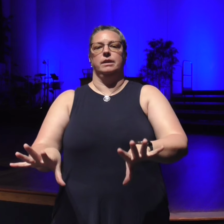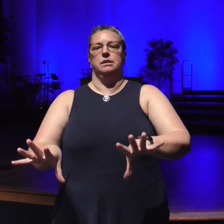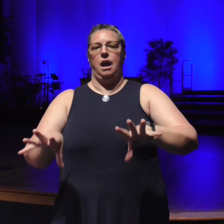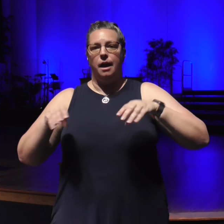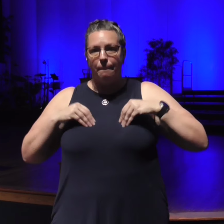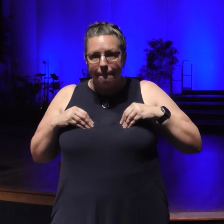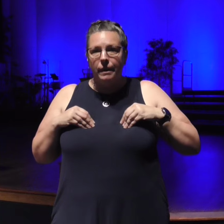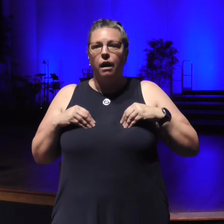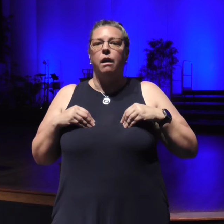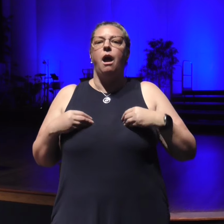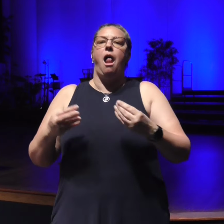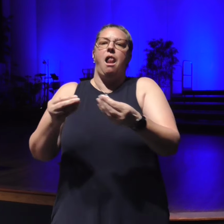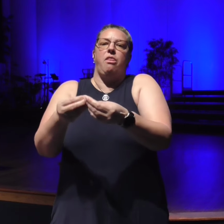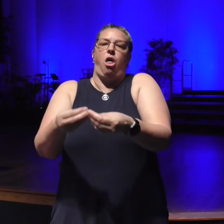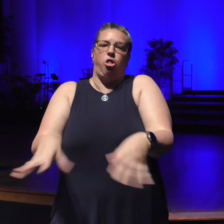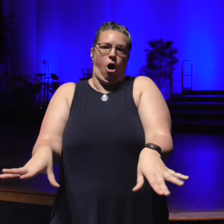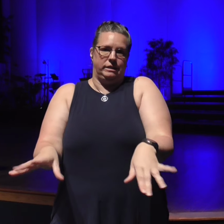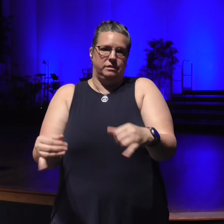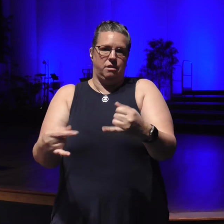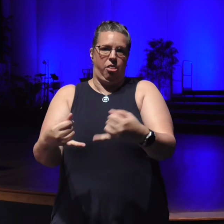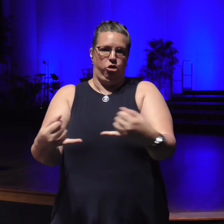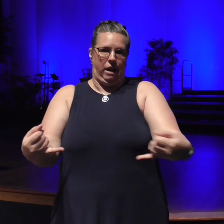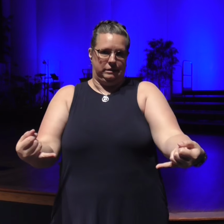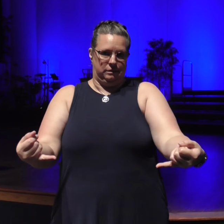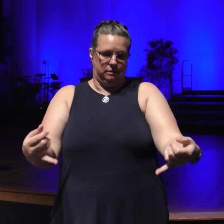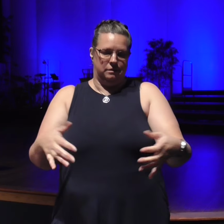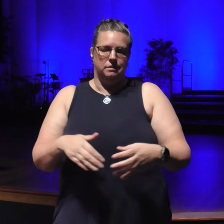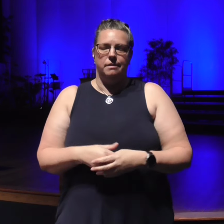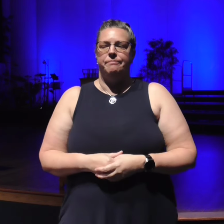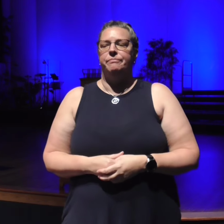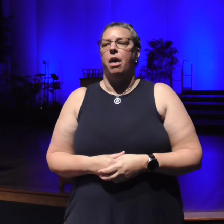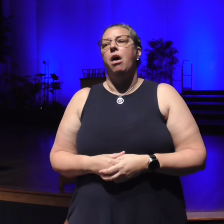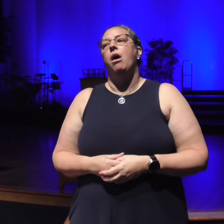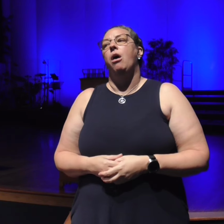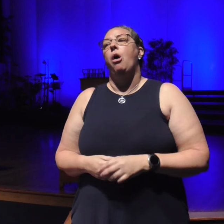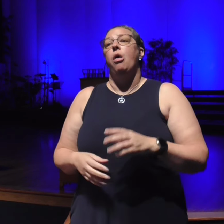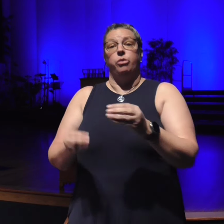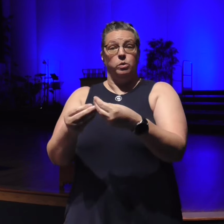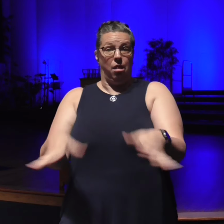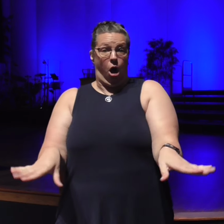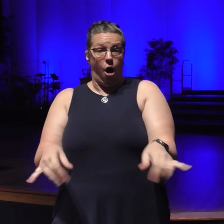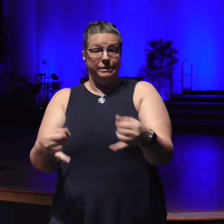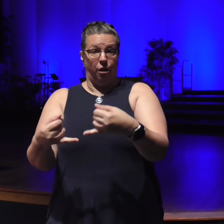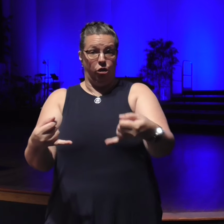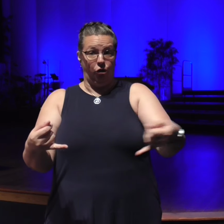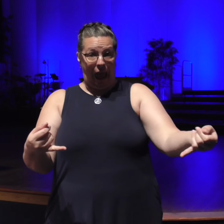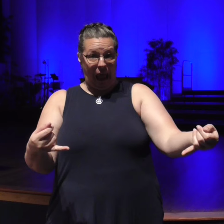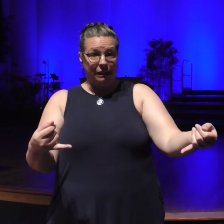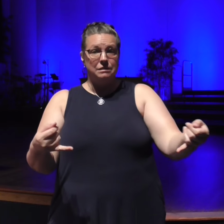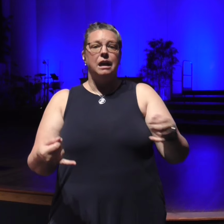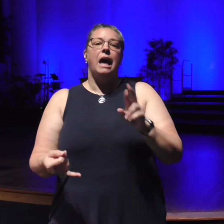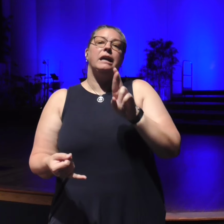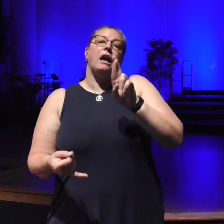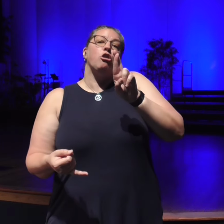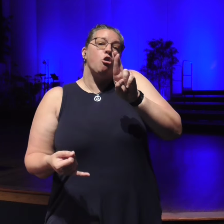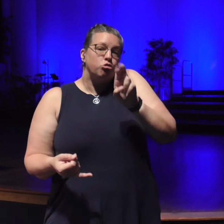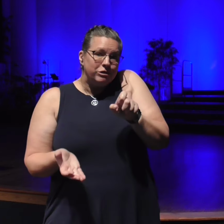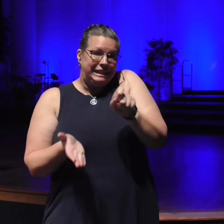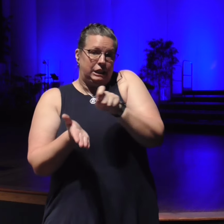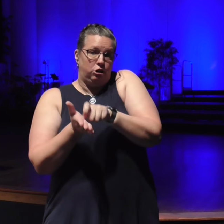lost threads, because those lost threads can rewrite our own